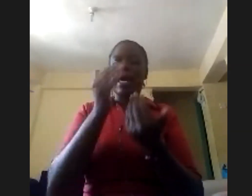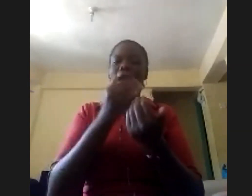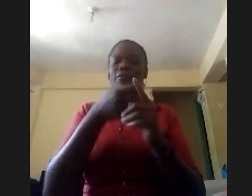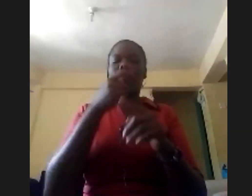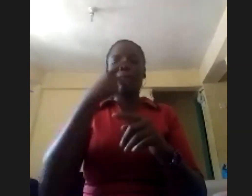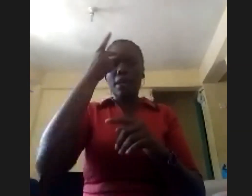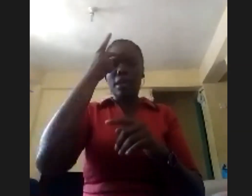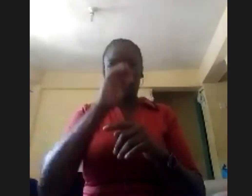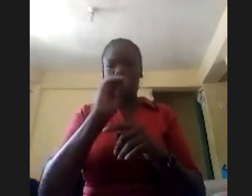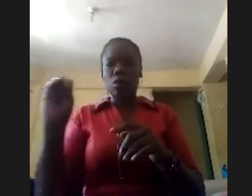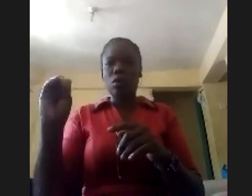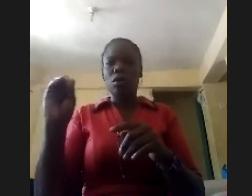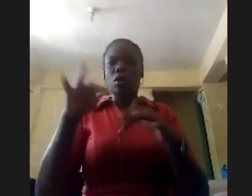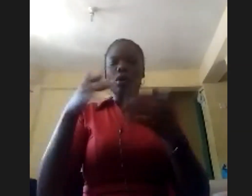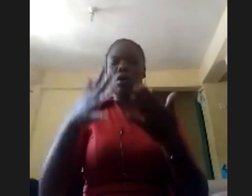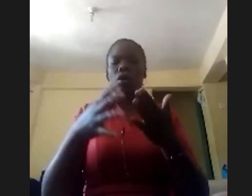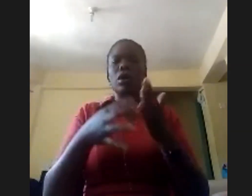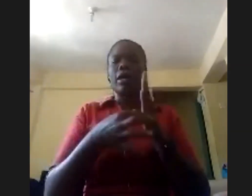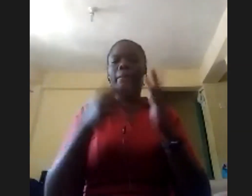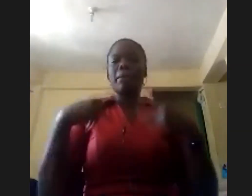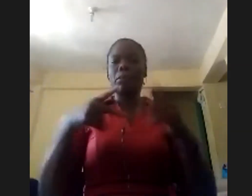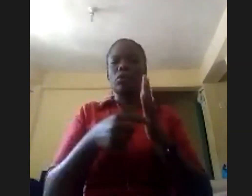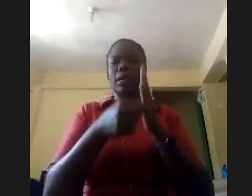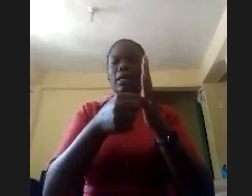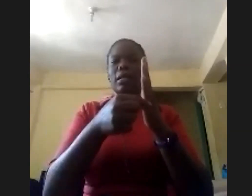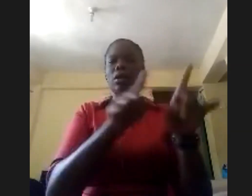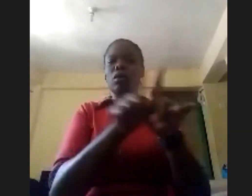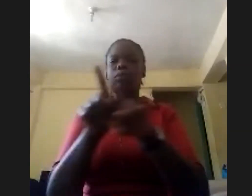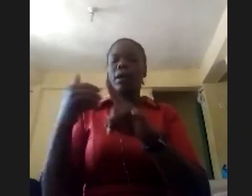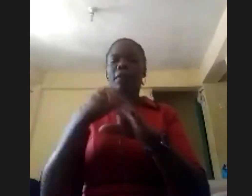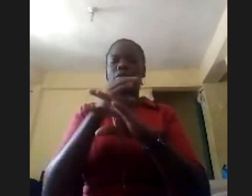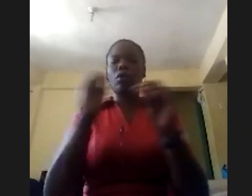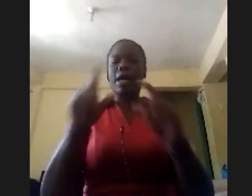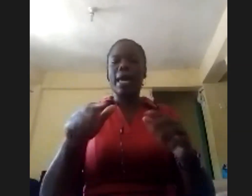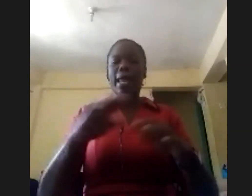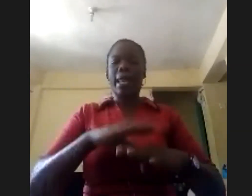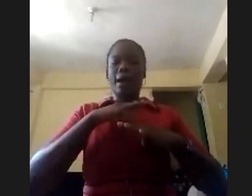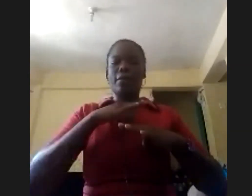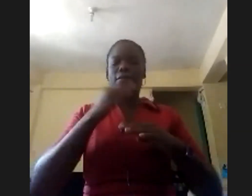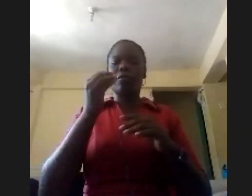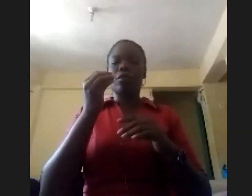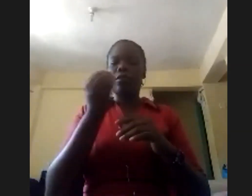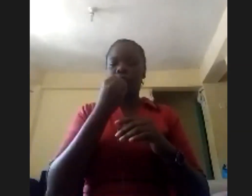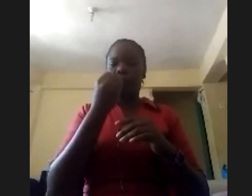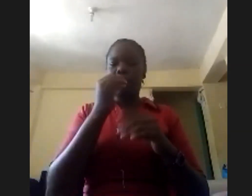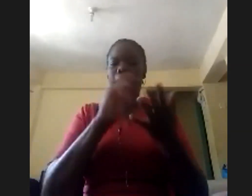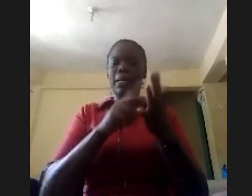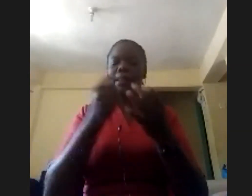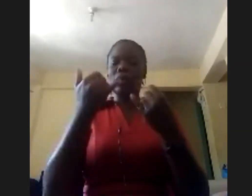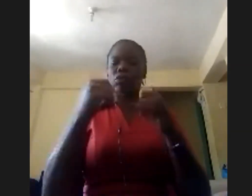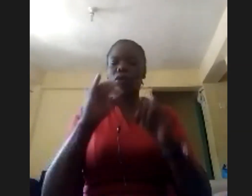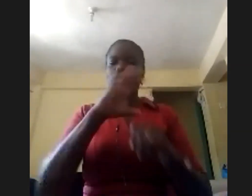or guardians. And also there's no enough food. So it's also a way to cope with what they're going through.